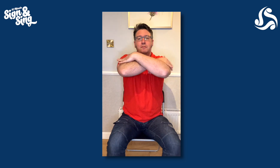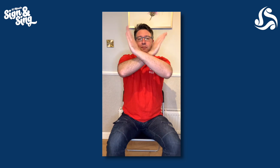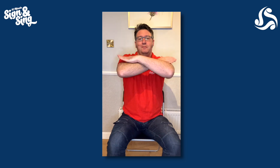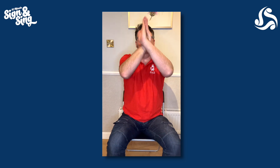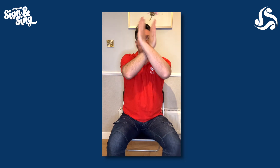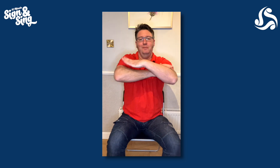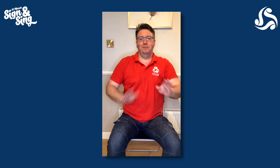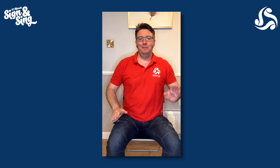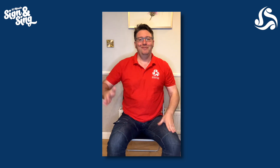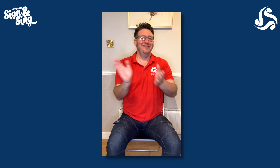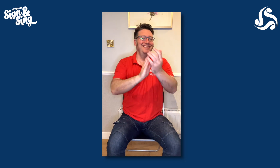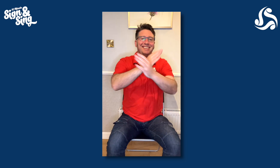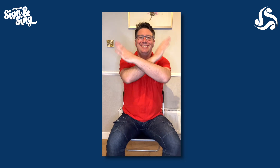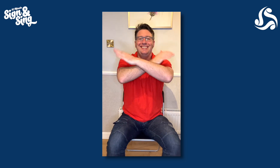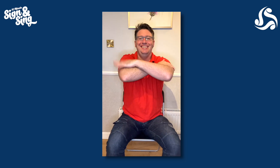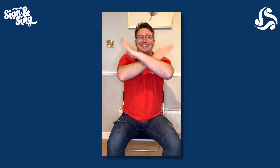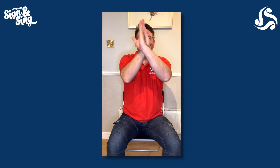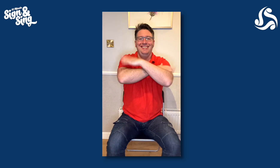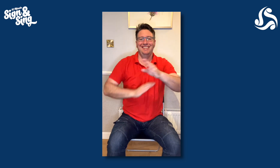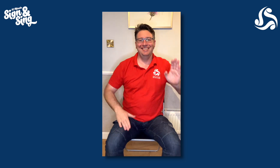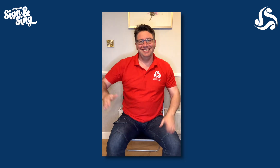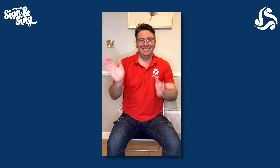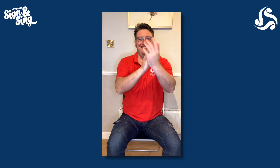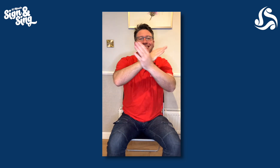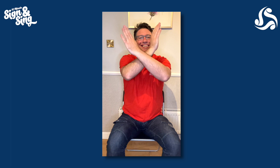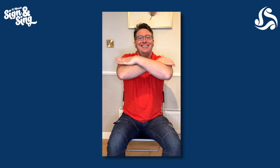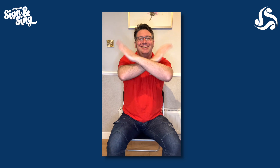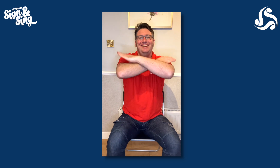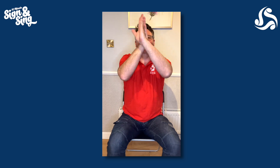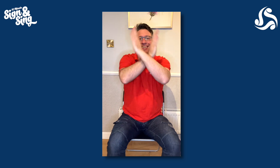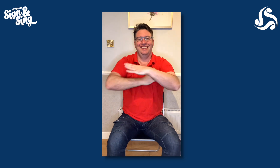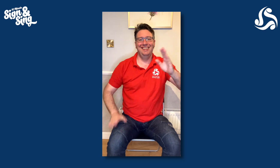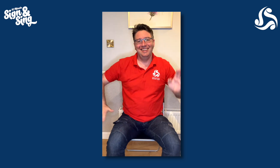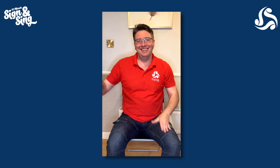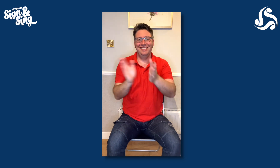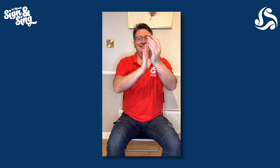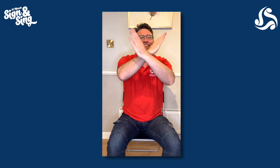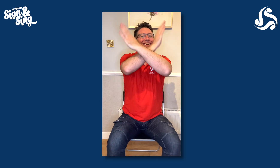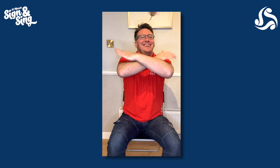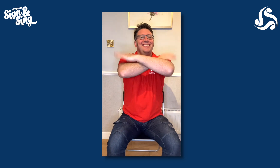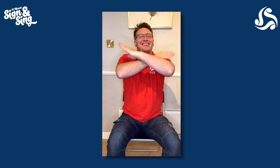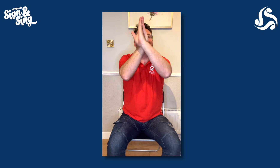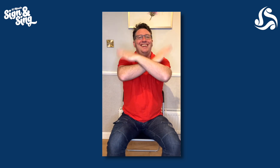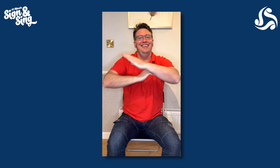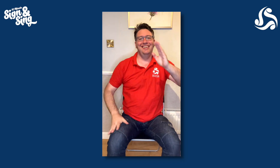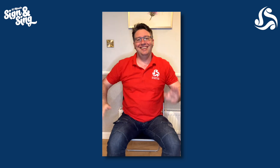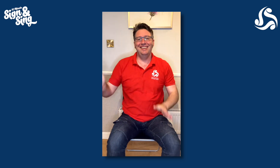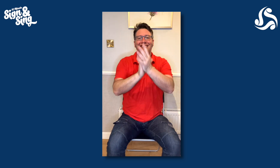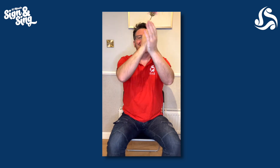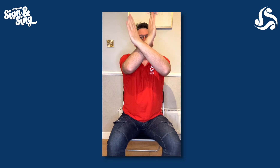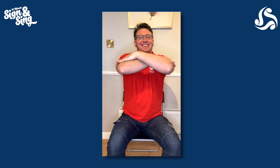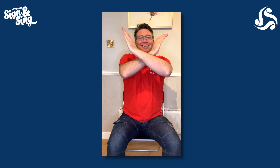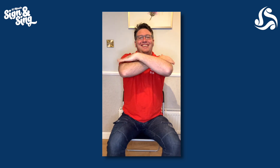Homegrown alligator, see you later. Gotta hit the road, gotta hit the road. The sun